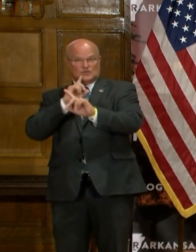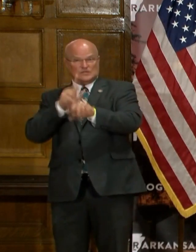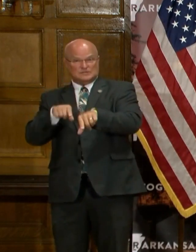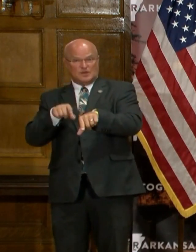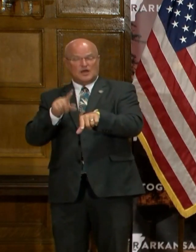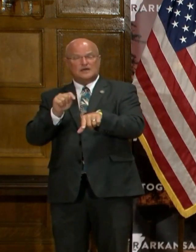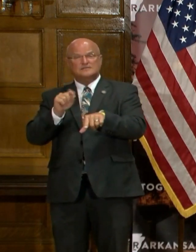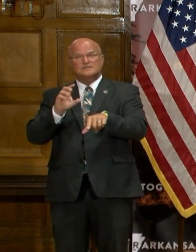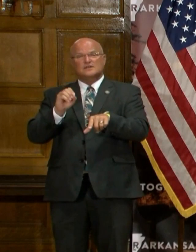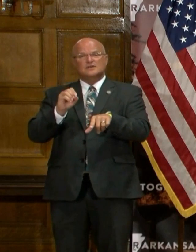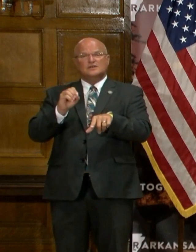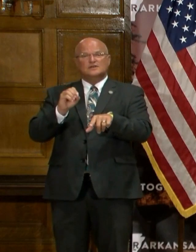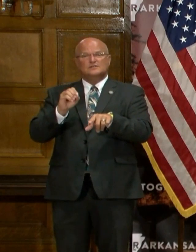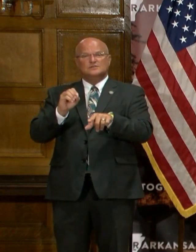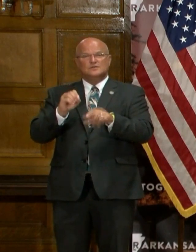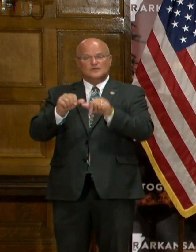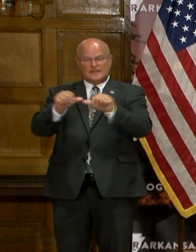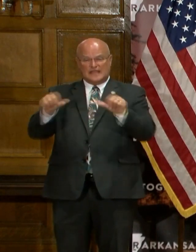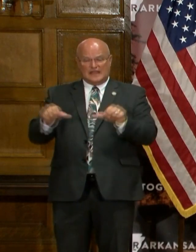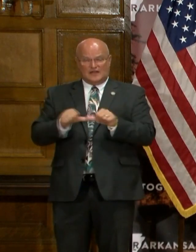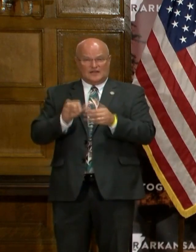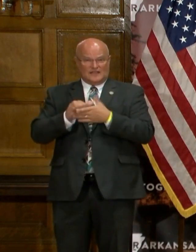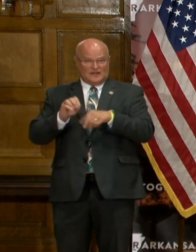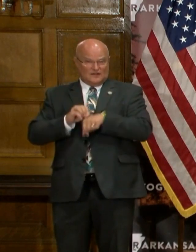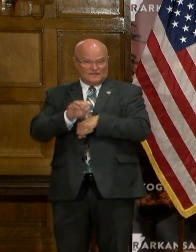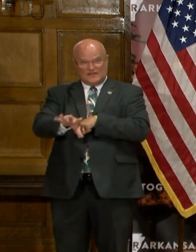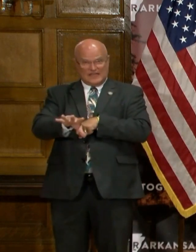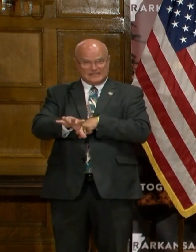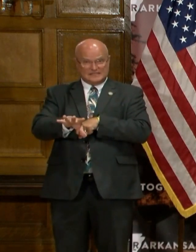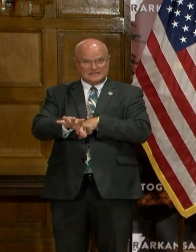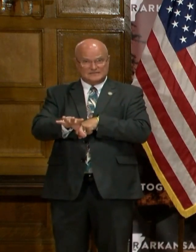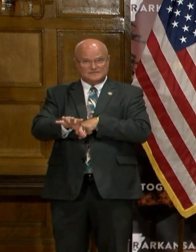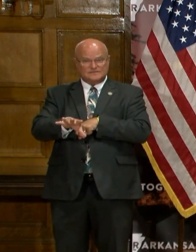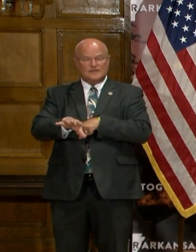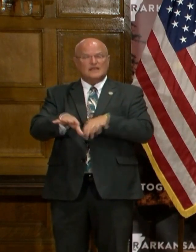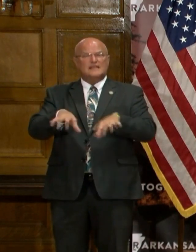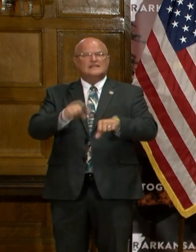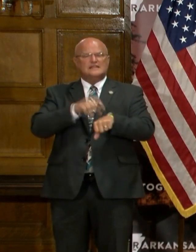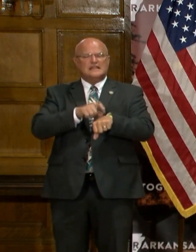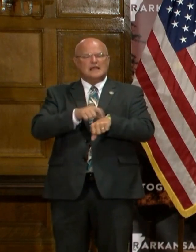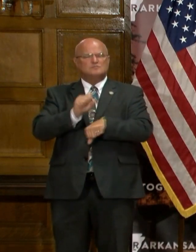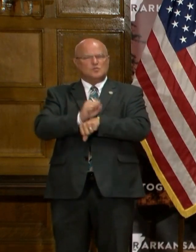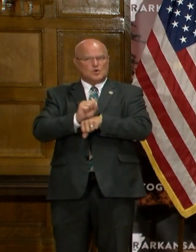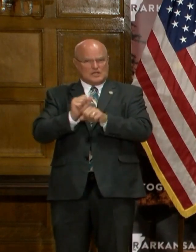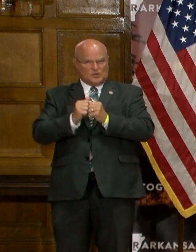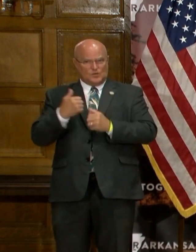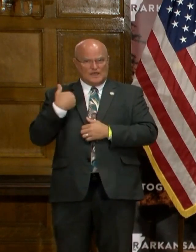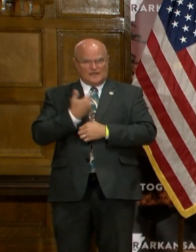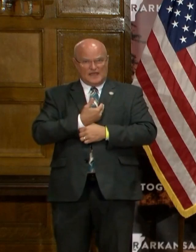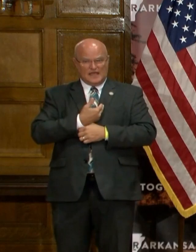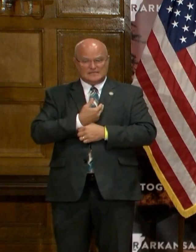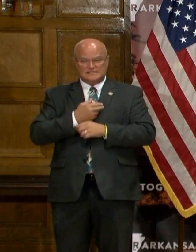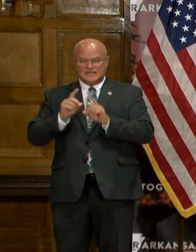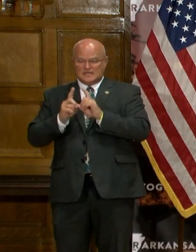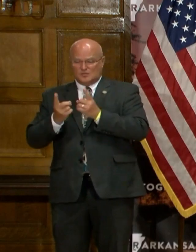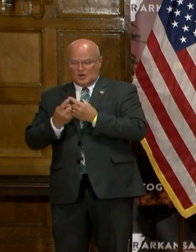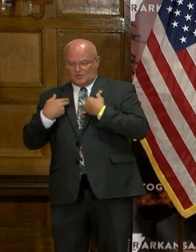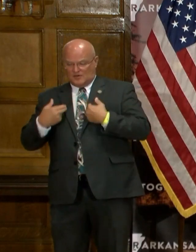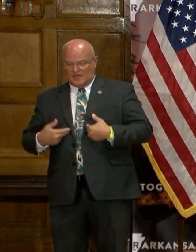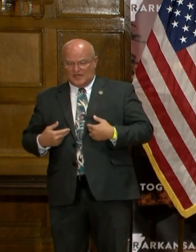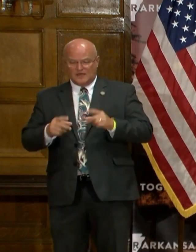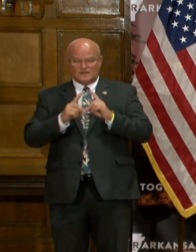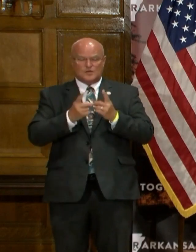response to the areas that are affected. They're taking their time, they're working with us in the Department of Health so that they're making